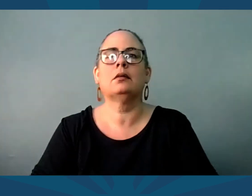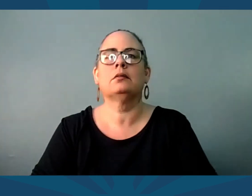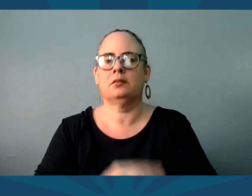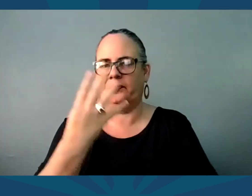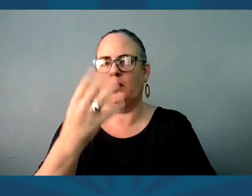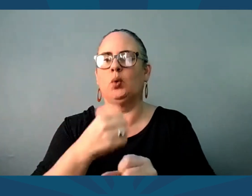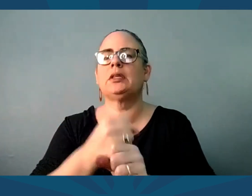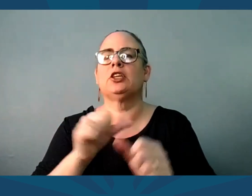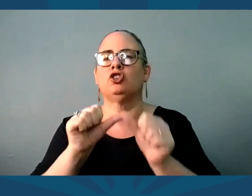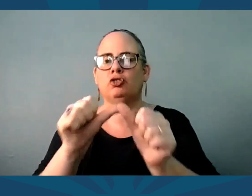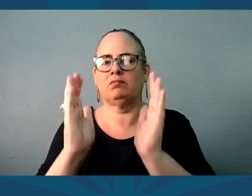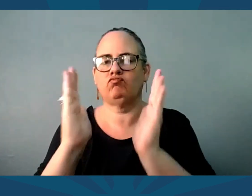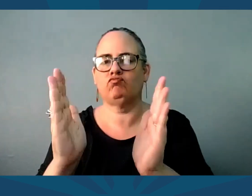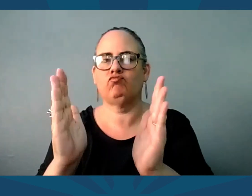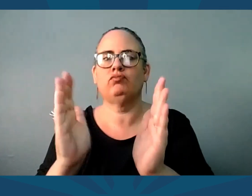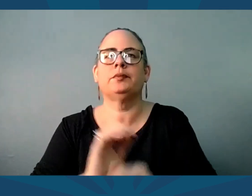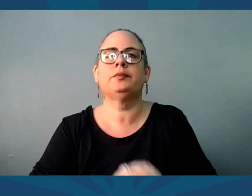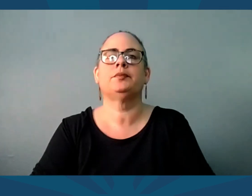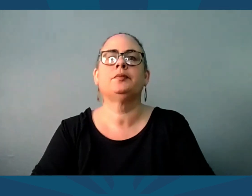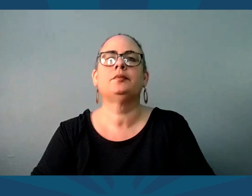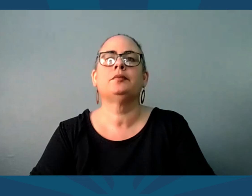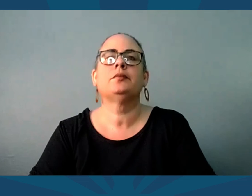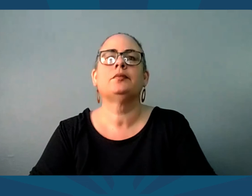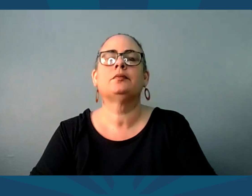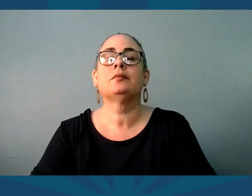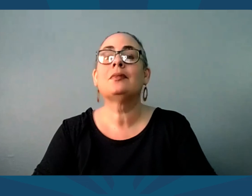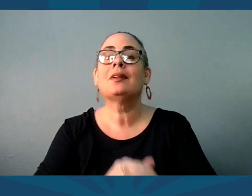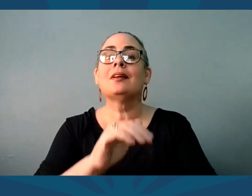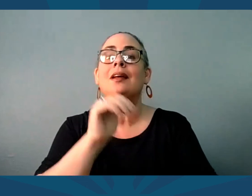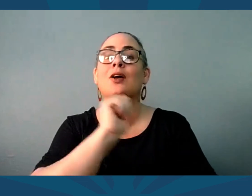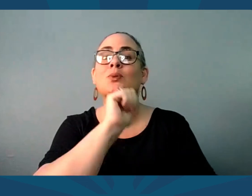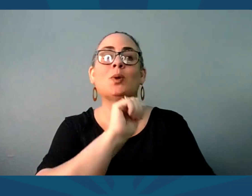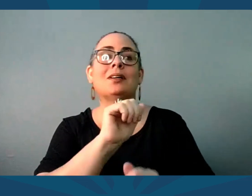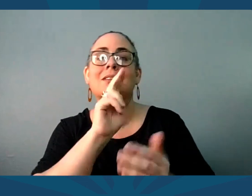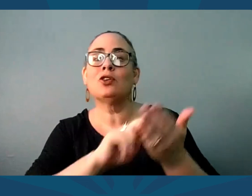Secretary of State, vote for one, 4-year term.